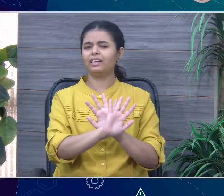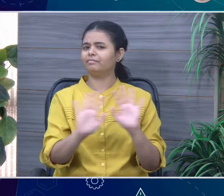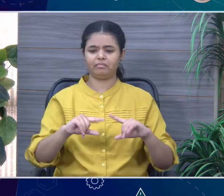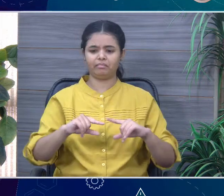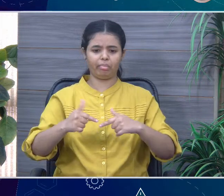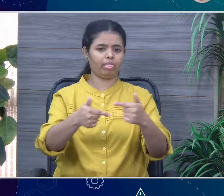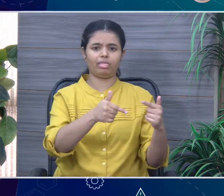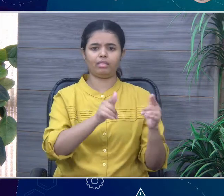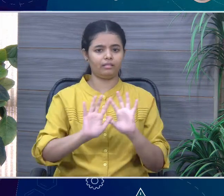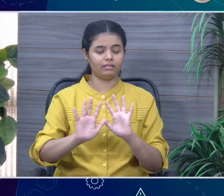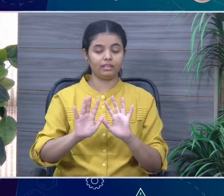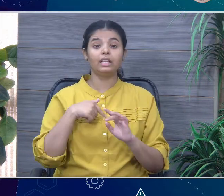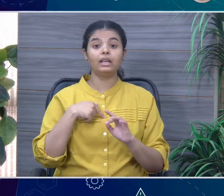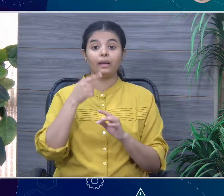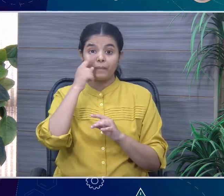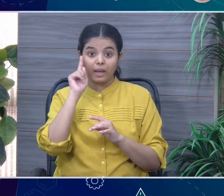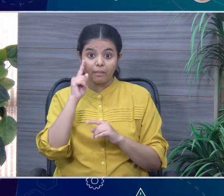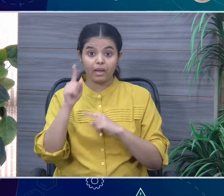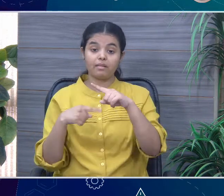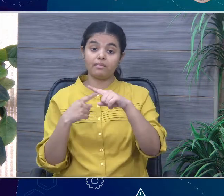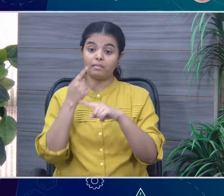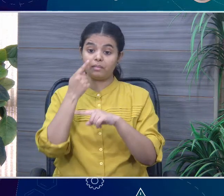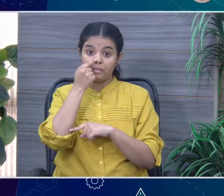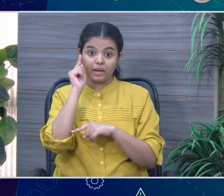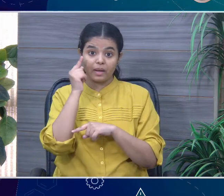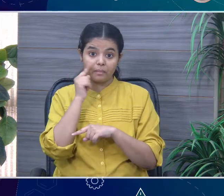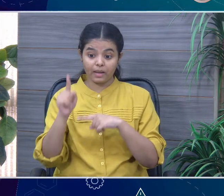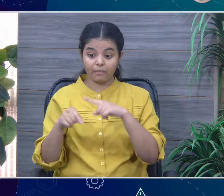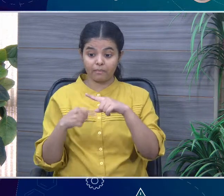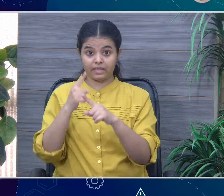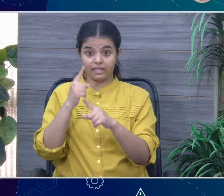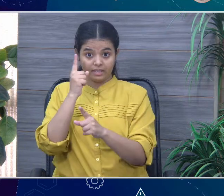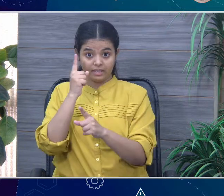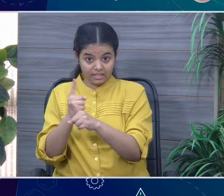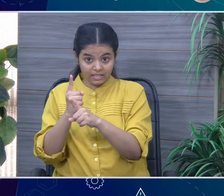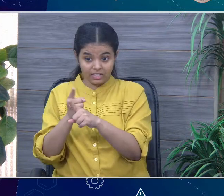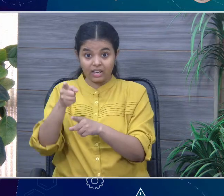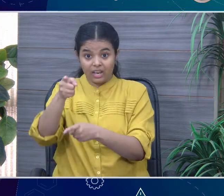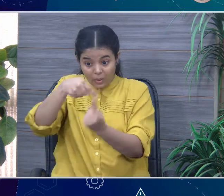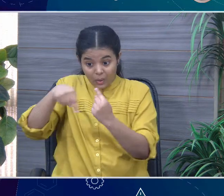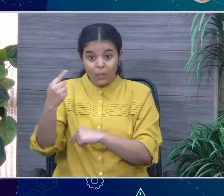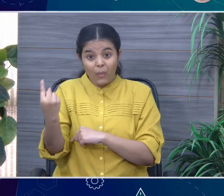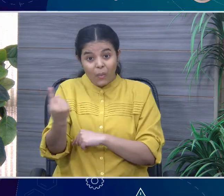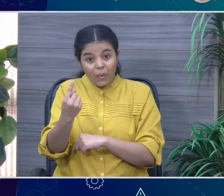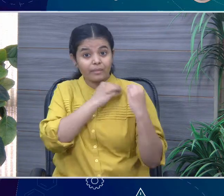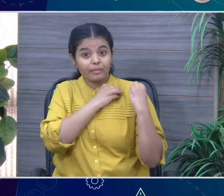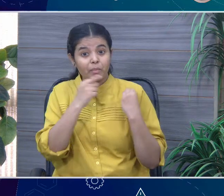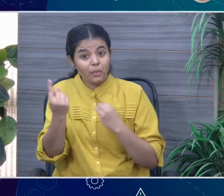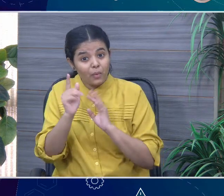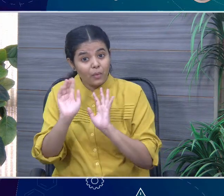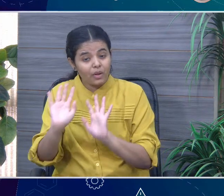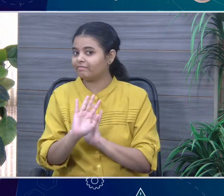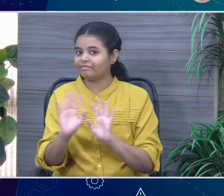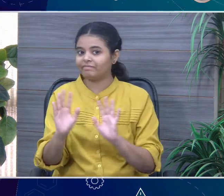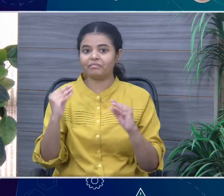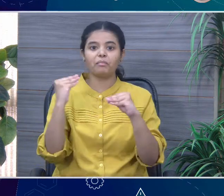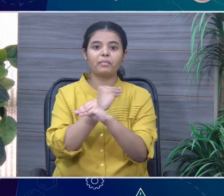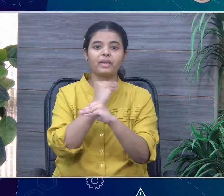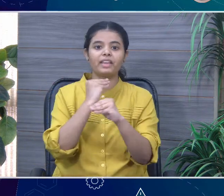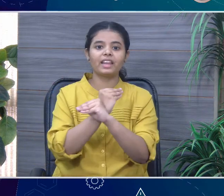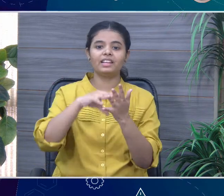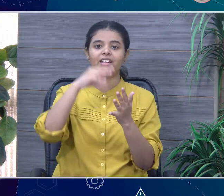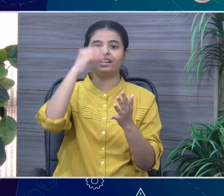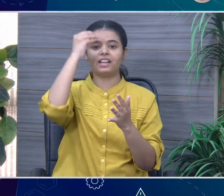and the parents have to understand that it's not only their responsibility, because peer learning is